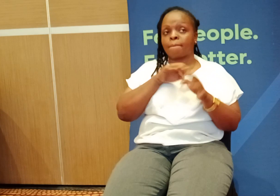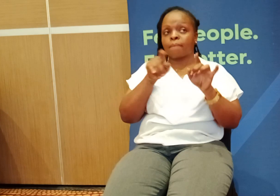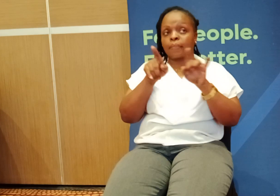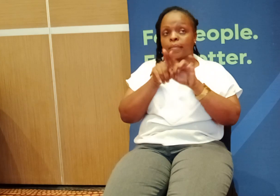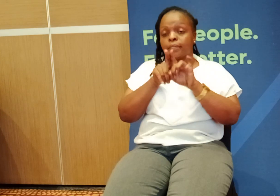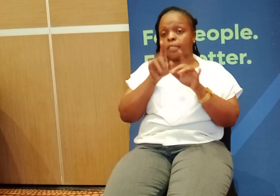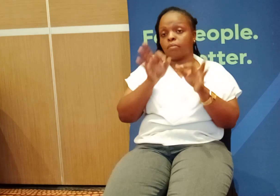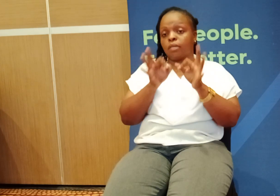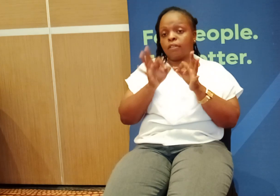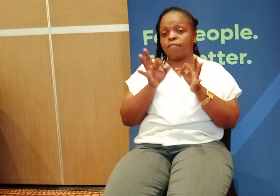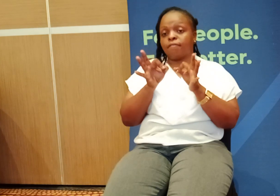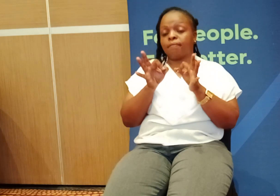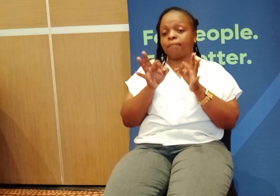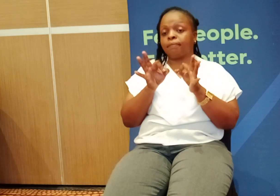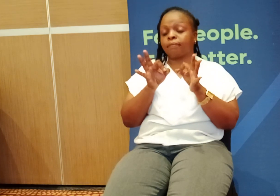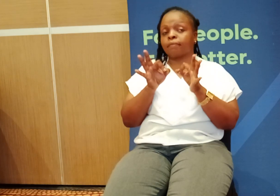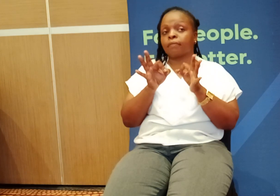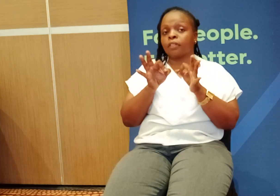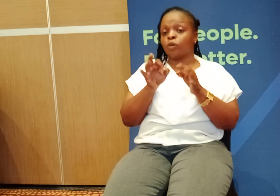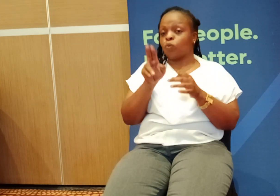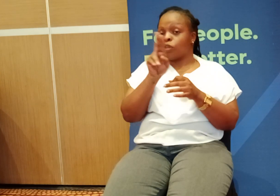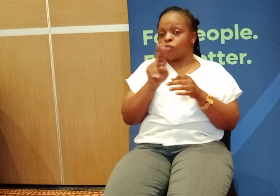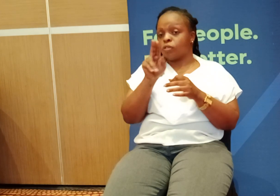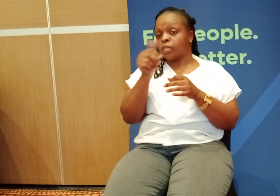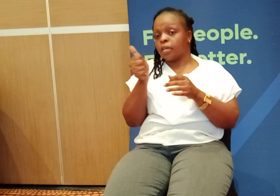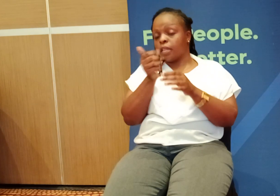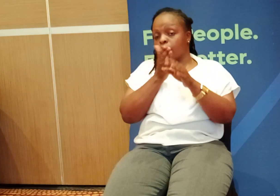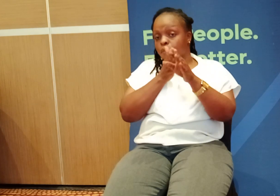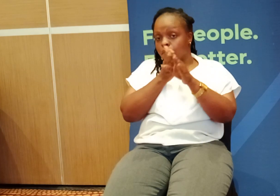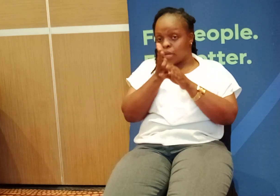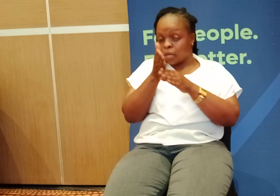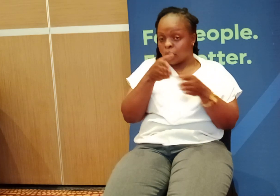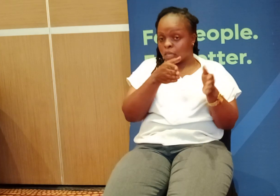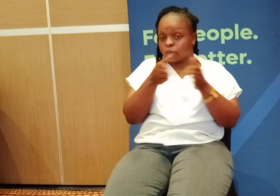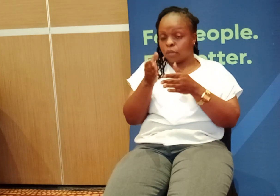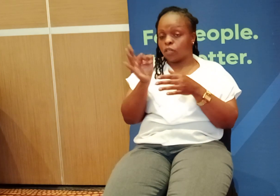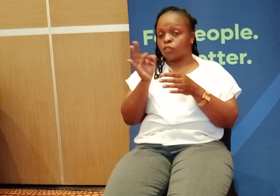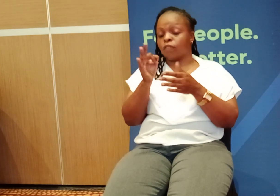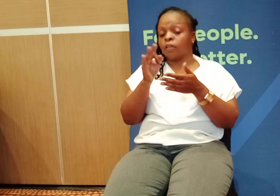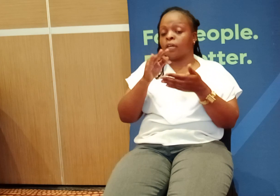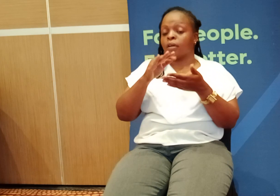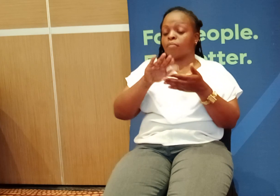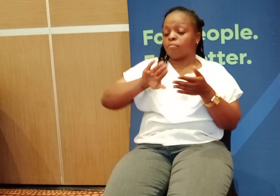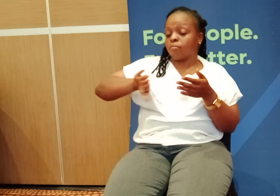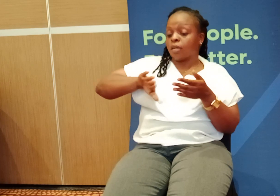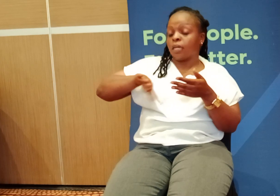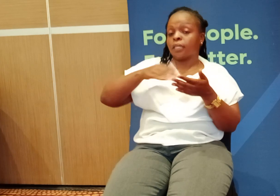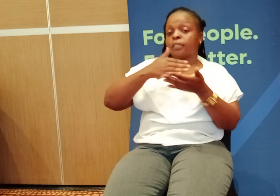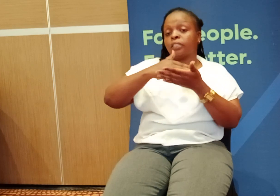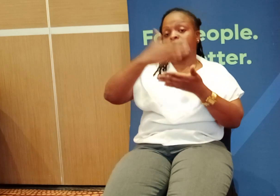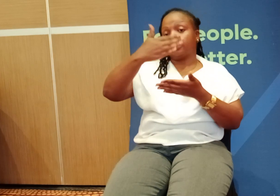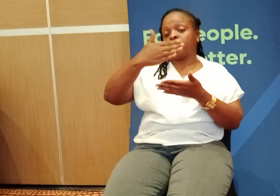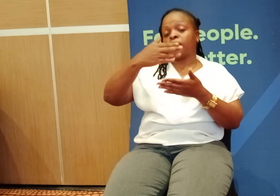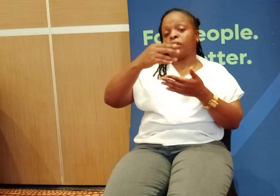Just pulling out some of the key aspects of the balance sheet, gross loans grew by